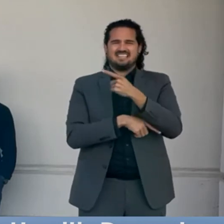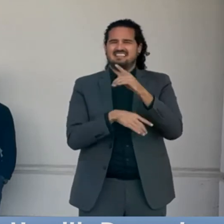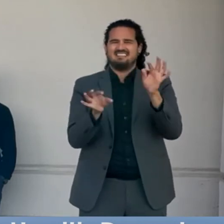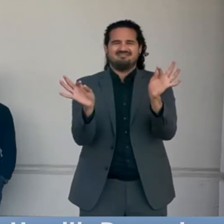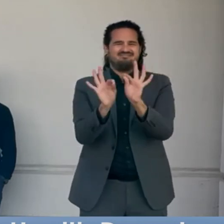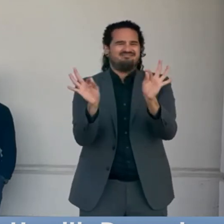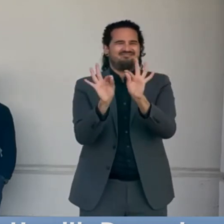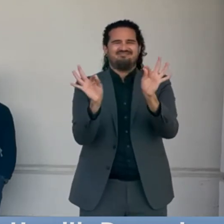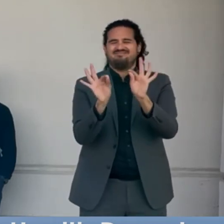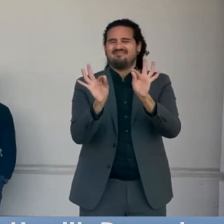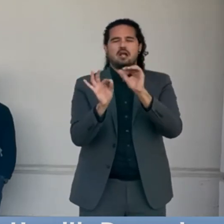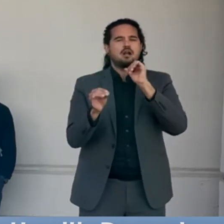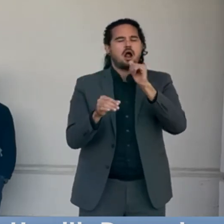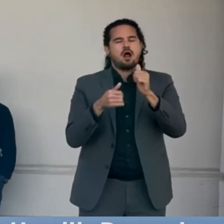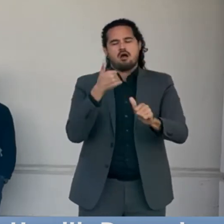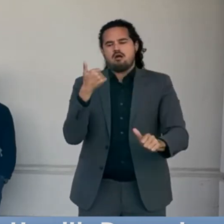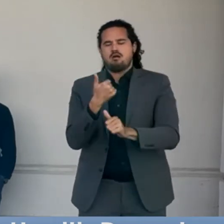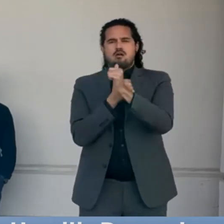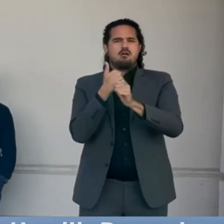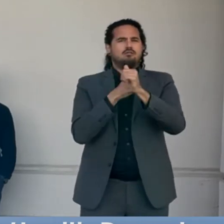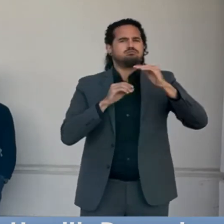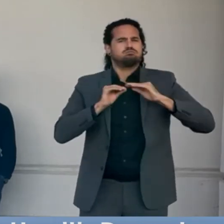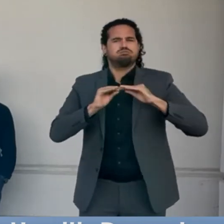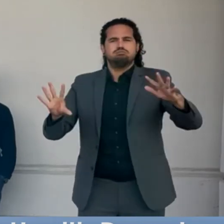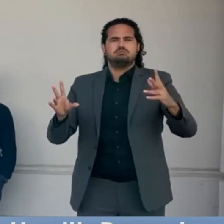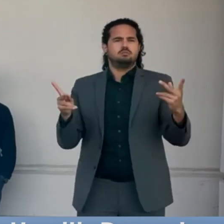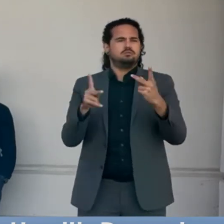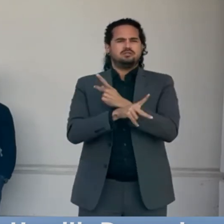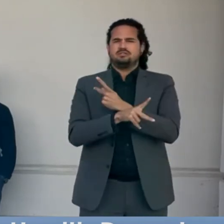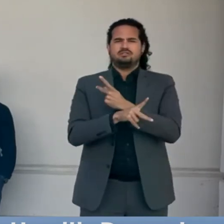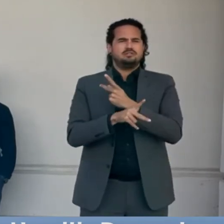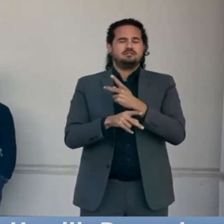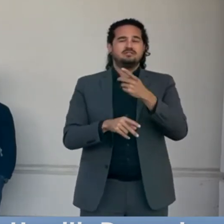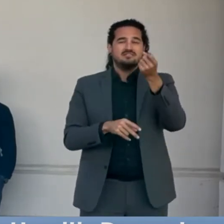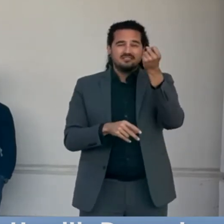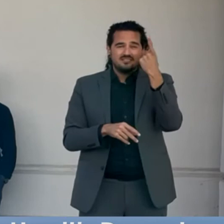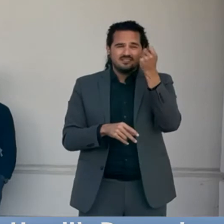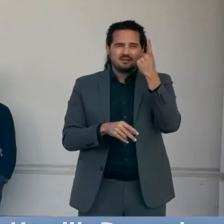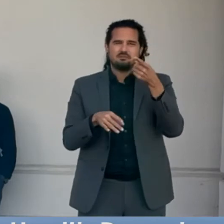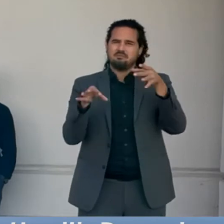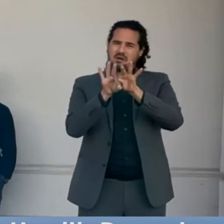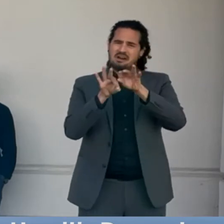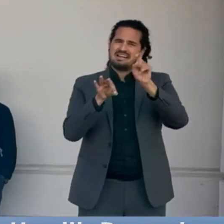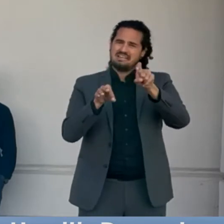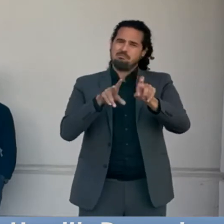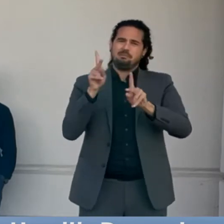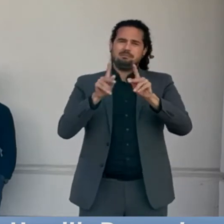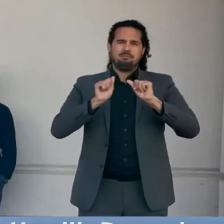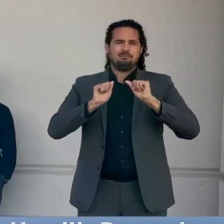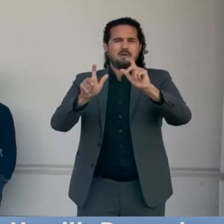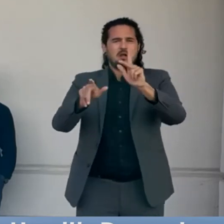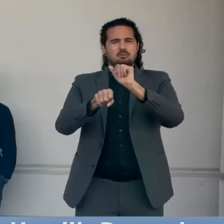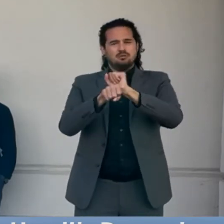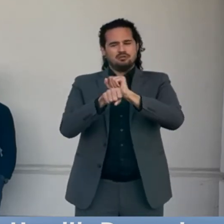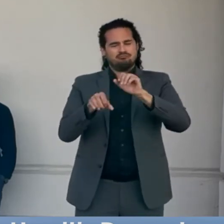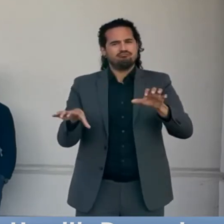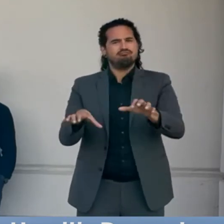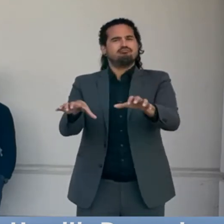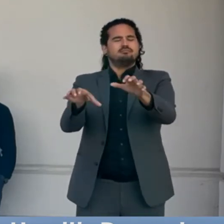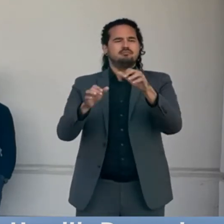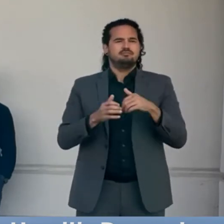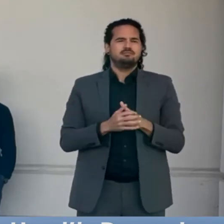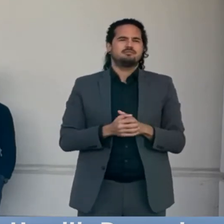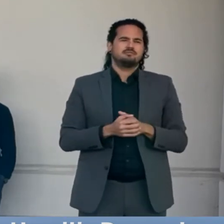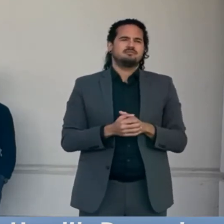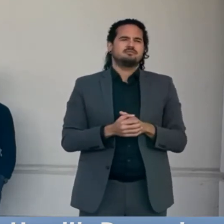that time, we do still ask people to monitor for symptoms because there is some risk of very late infection in that 11 to 14 day